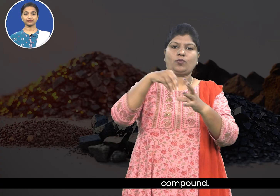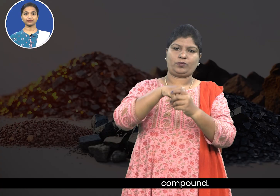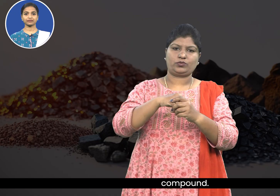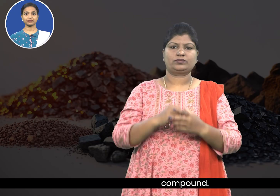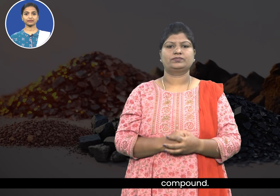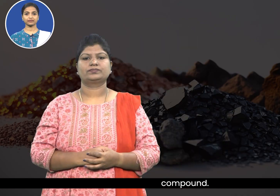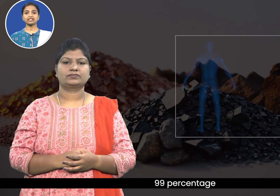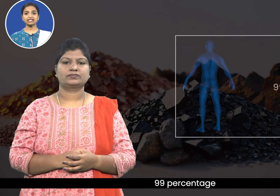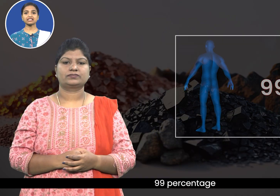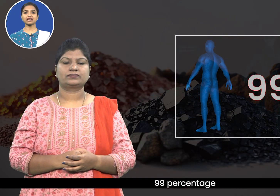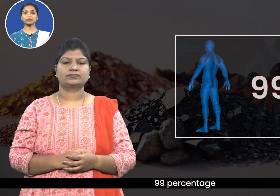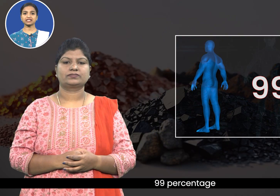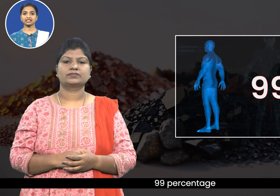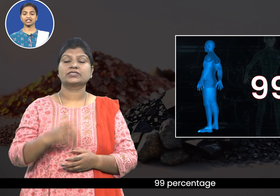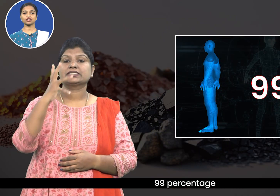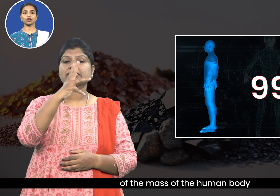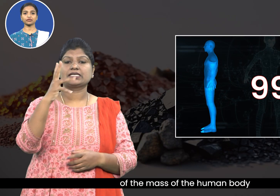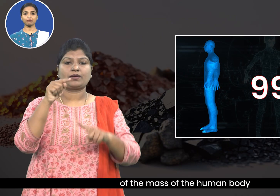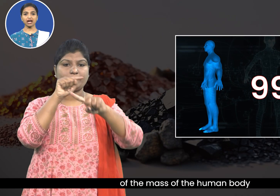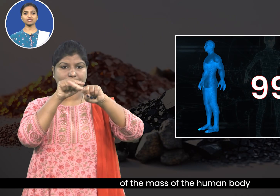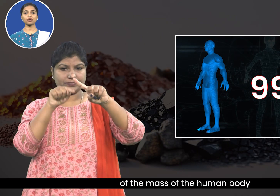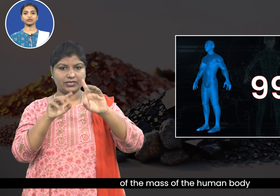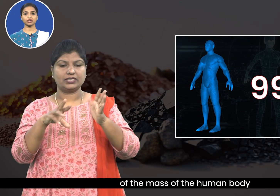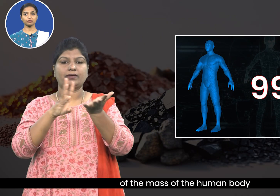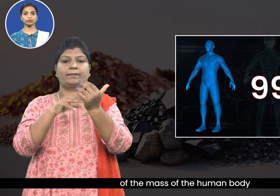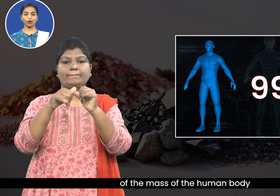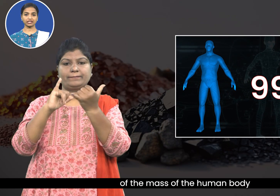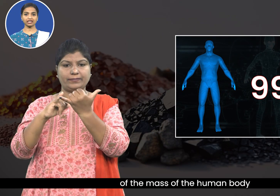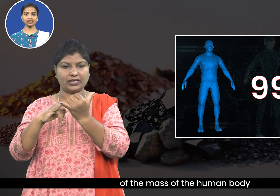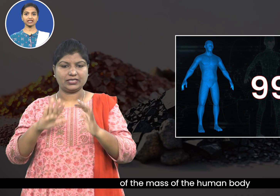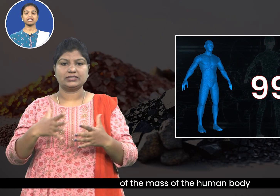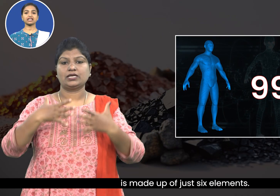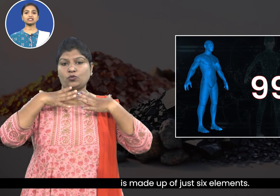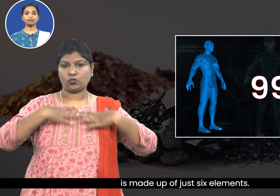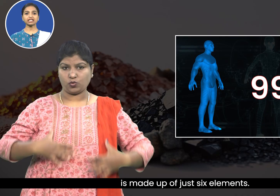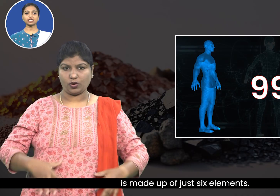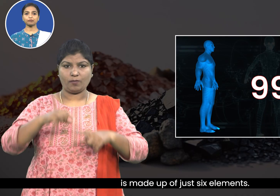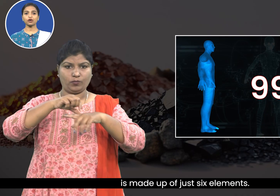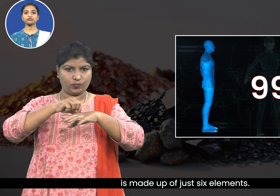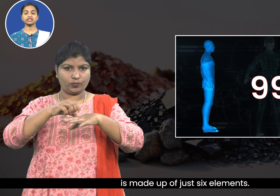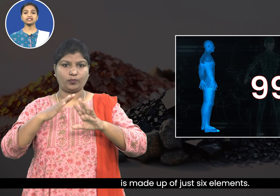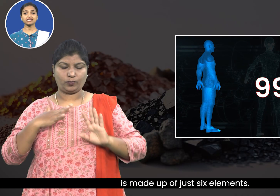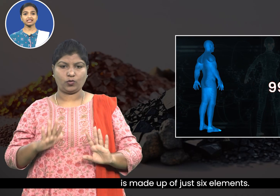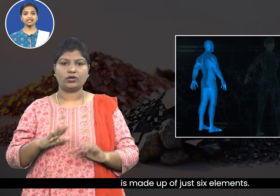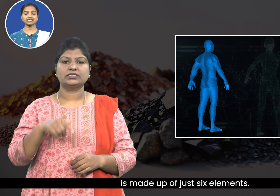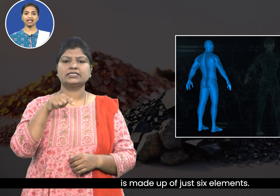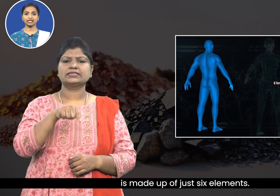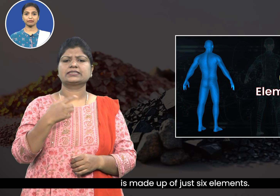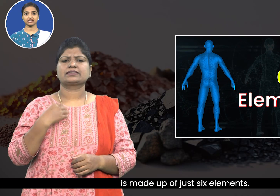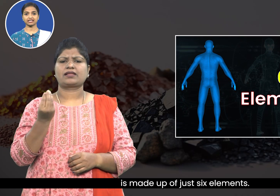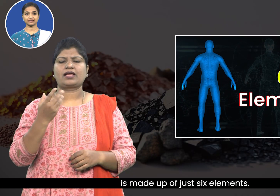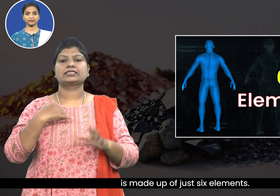99% of the mass of the human body is made up of just